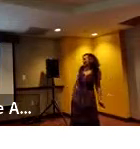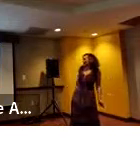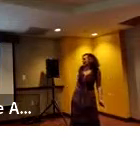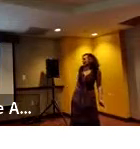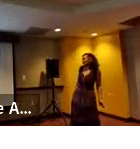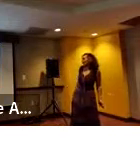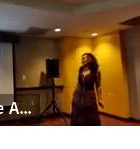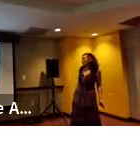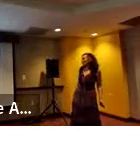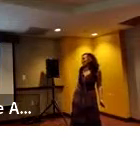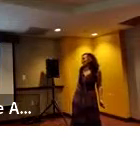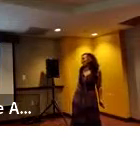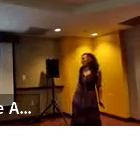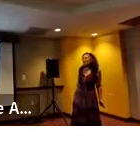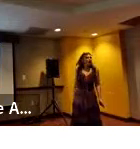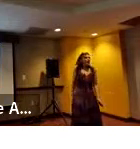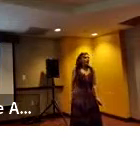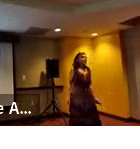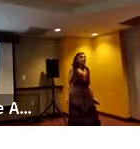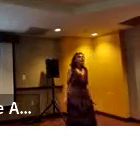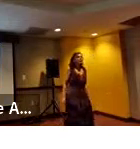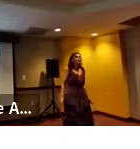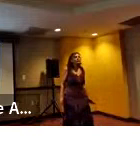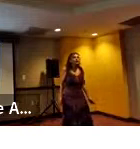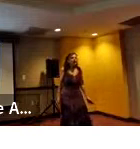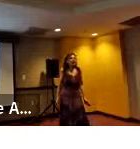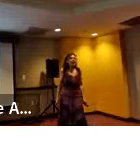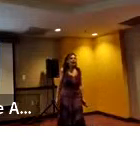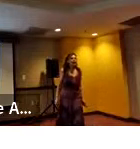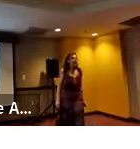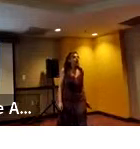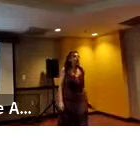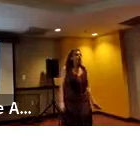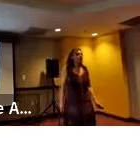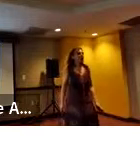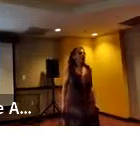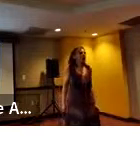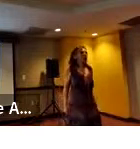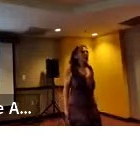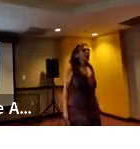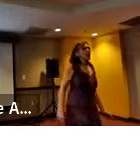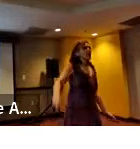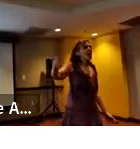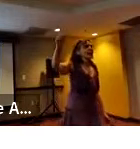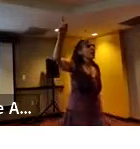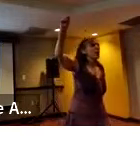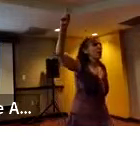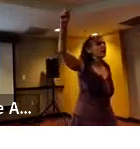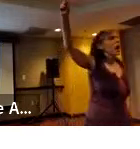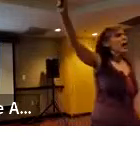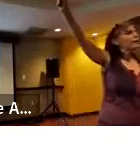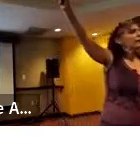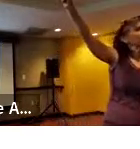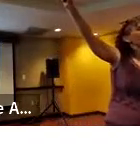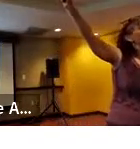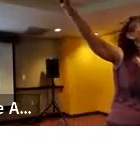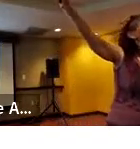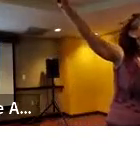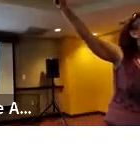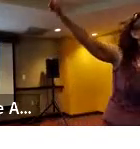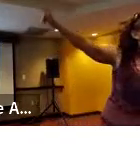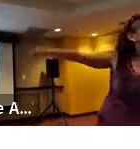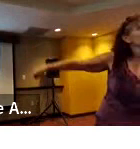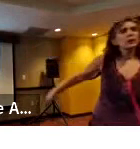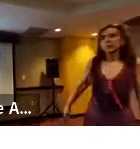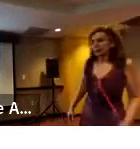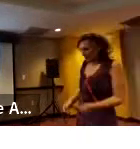Batman, but there's a problem on the web and JavaScript is a big part of it. Thank you, Brendan Eich, for telling